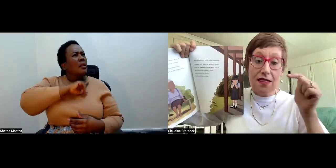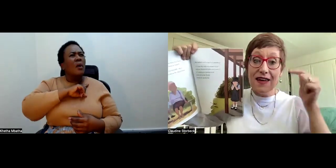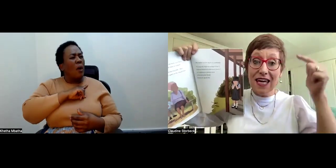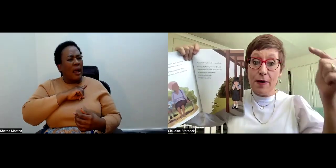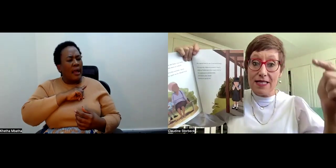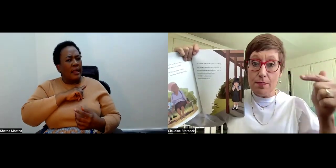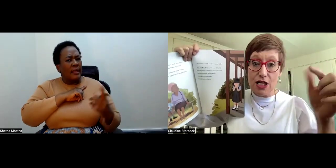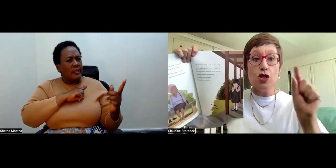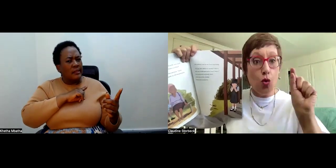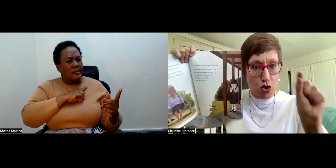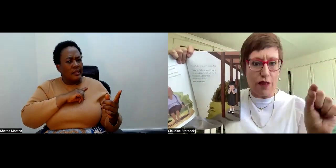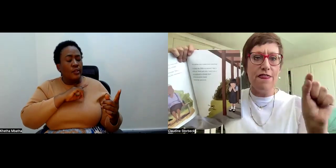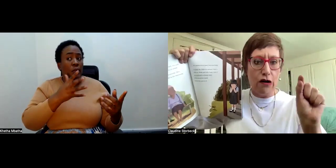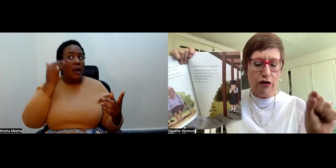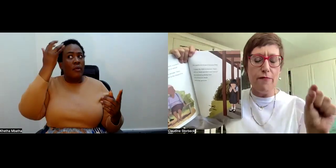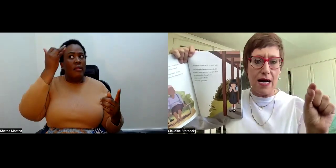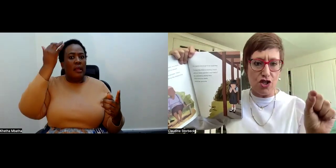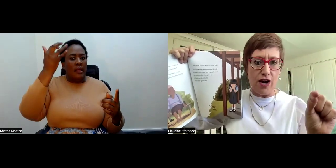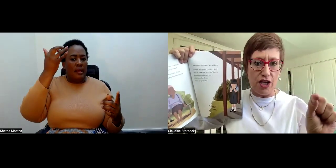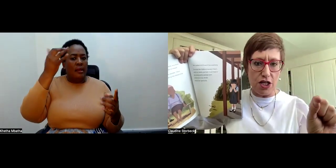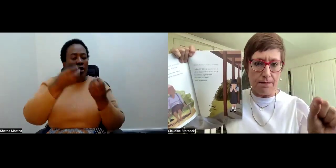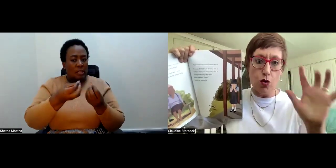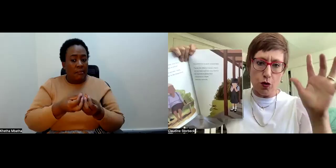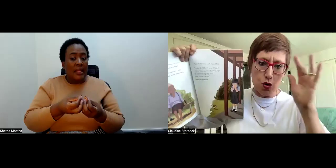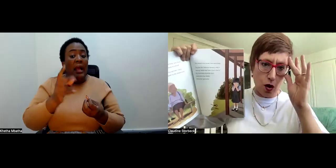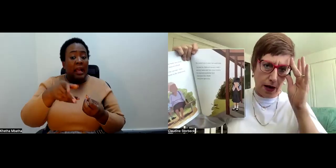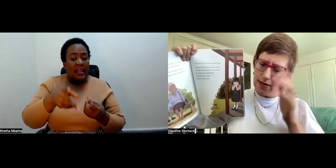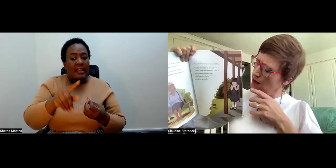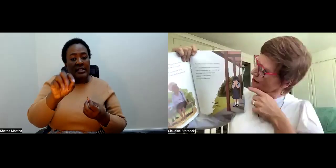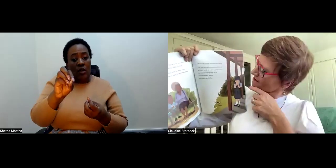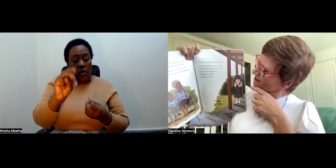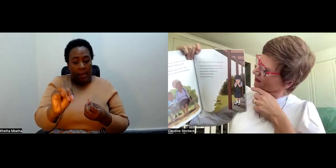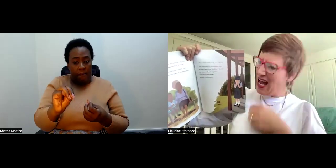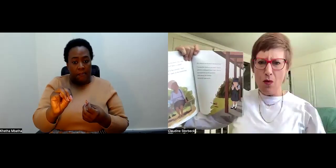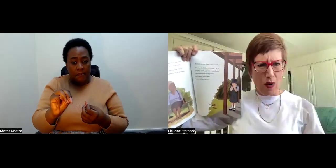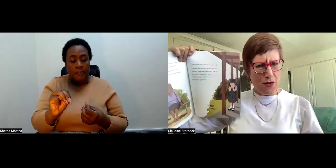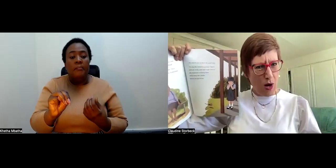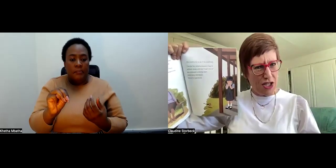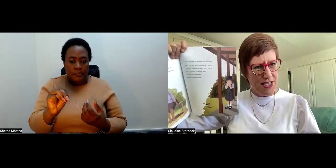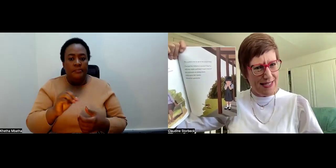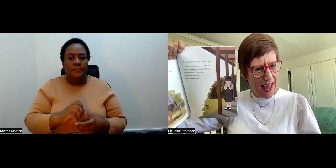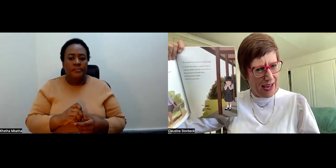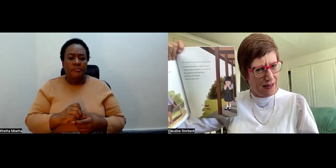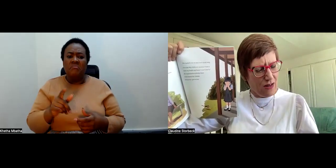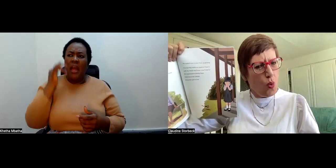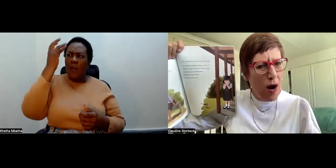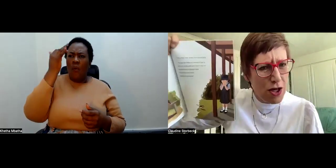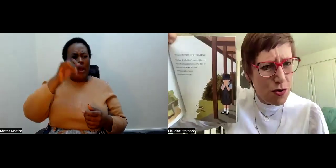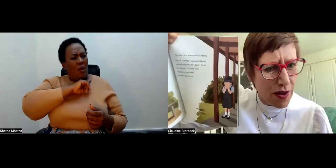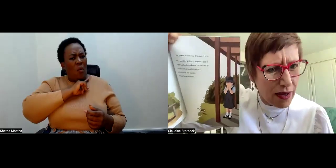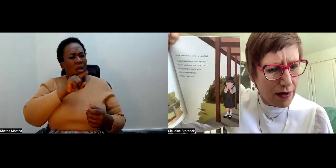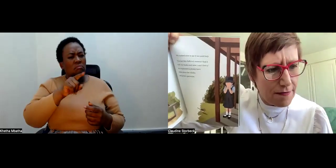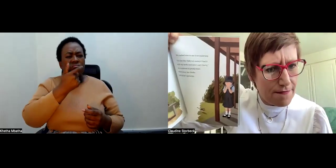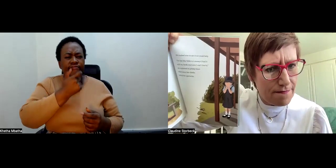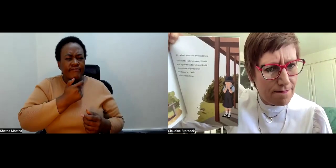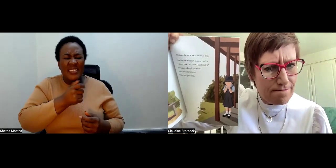why, thinking about some potential also theory of mind strategy, which we'll talk about. I wonder why she's sad. Why do